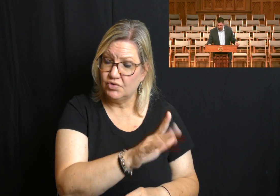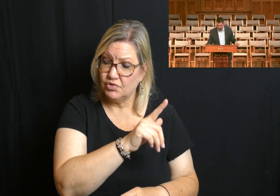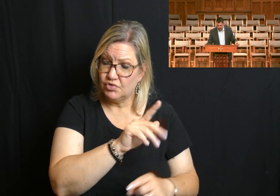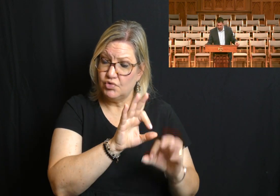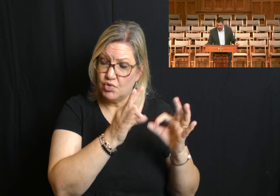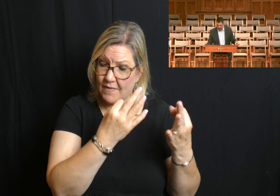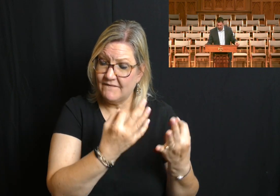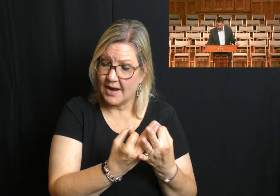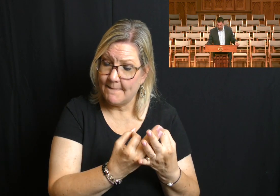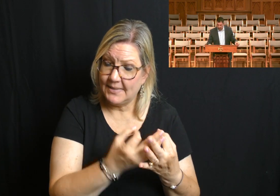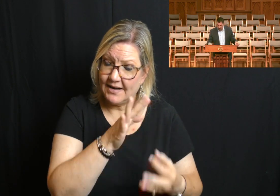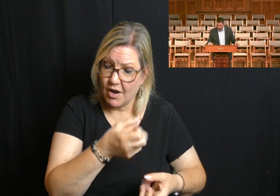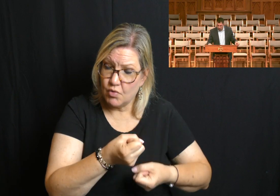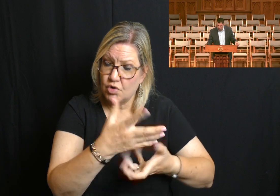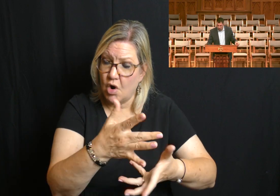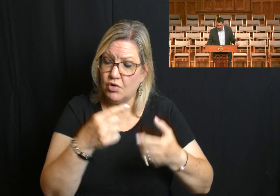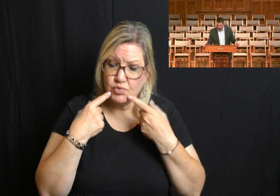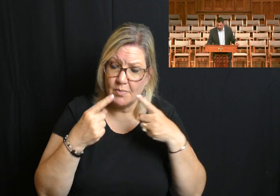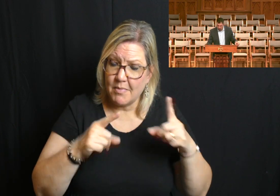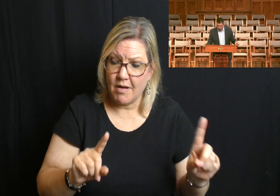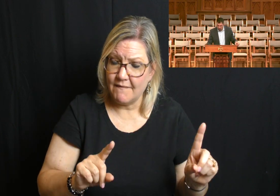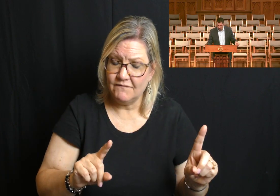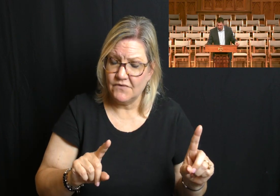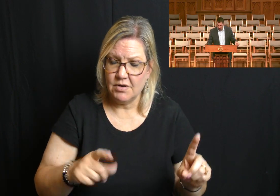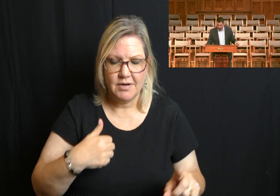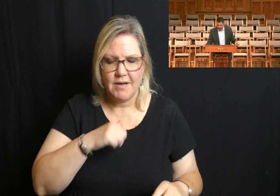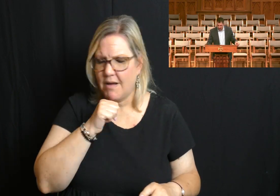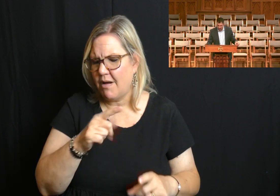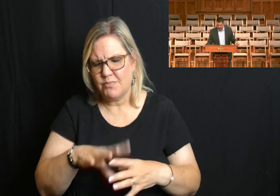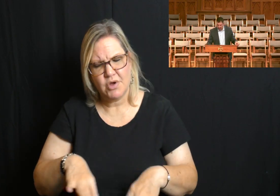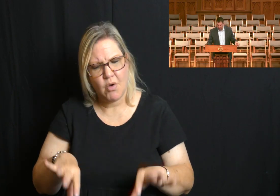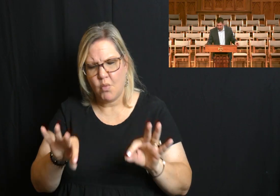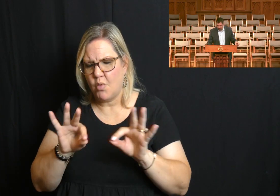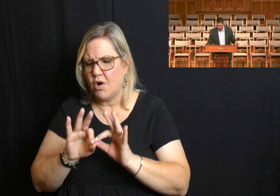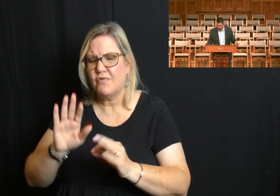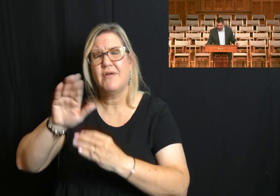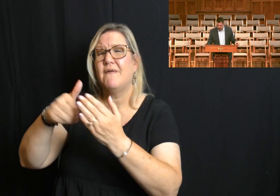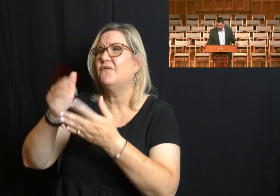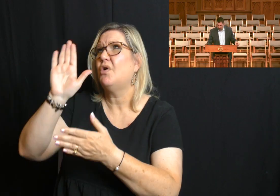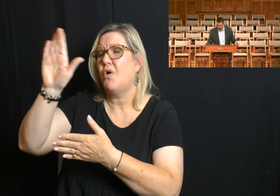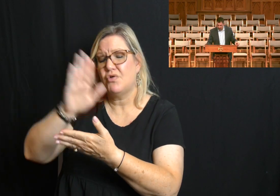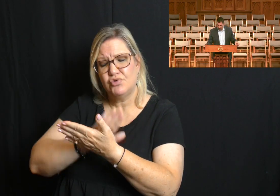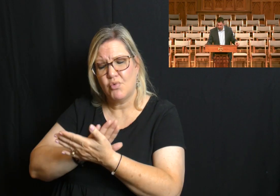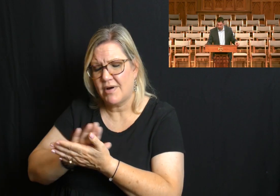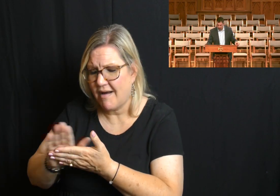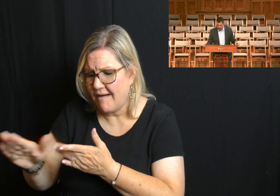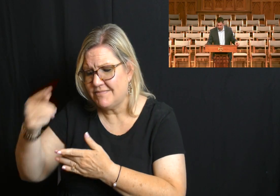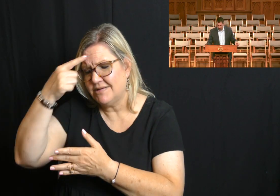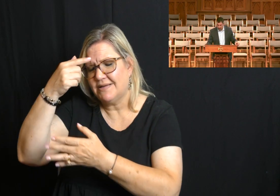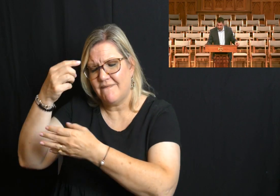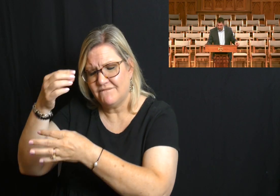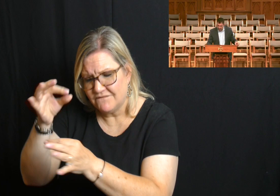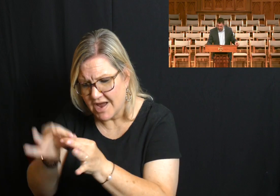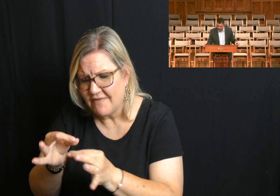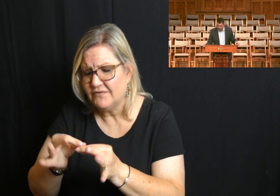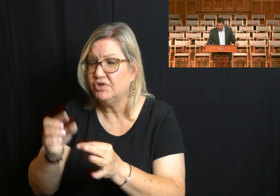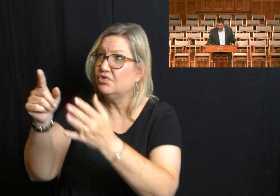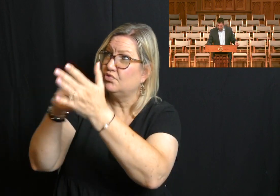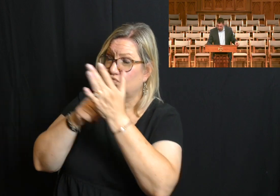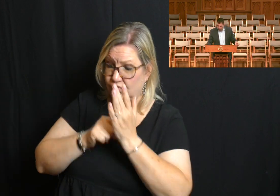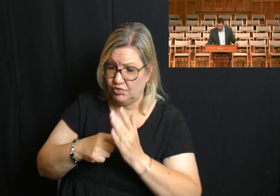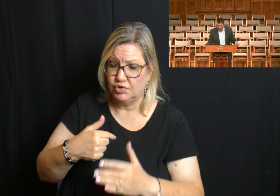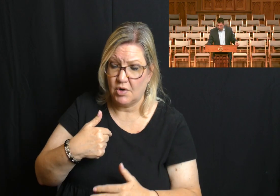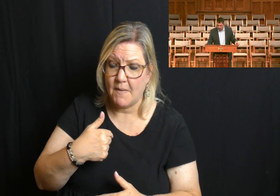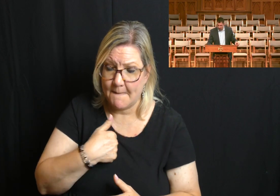to prosper. I am unworthy of all the kindness and faithfulness that you have shown your servant. Indeed,